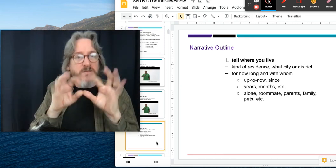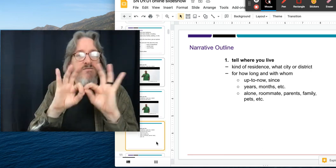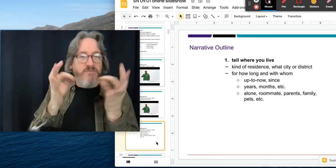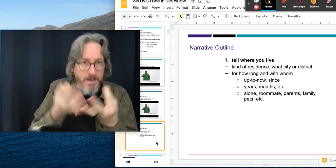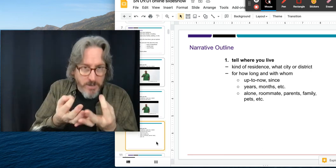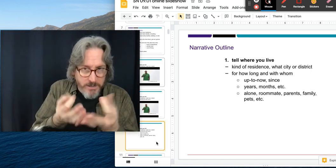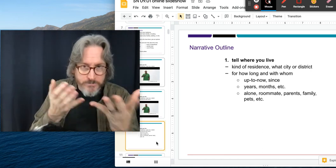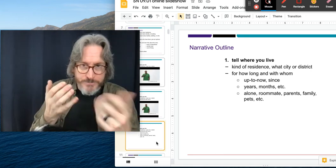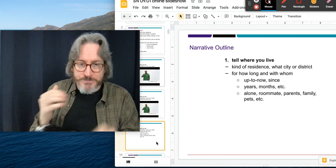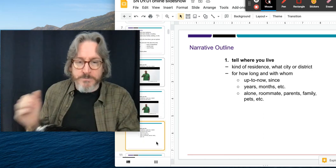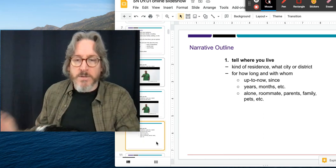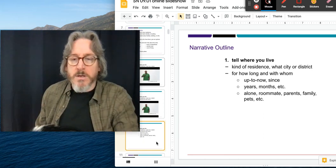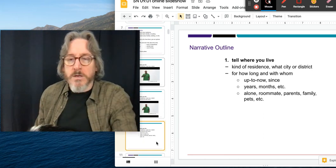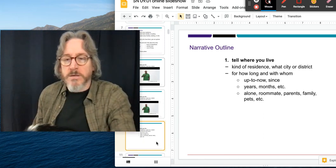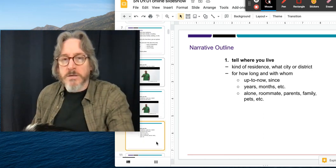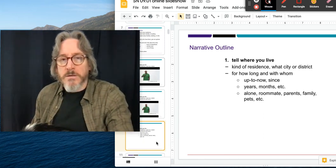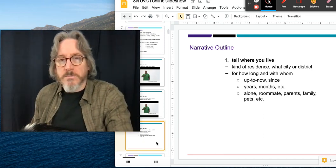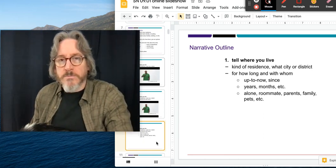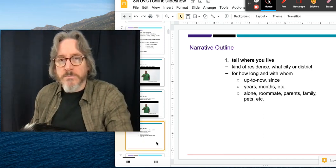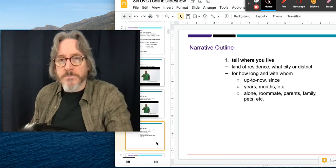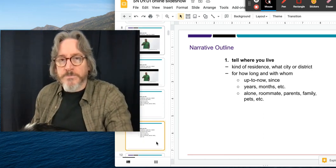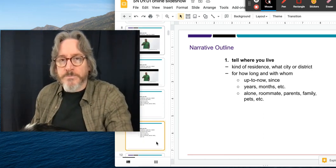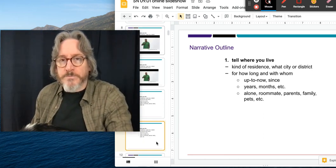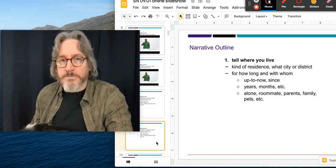Roommate, family.